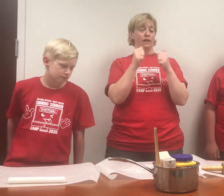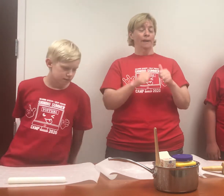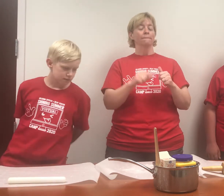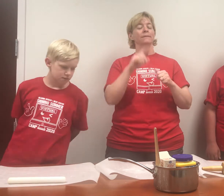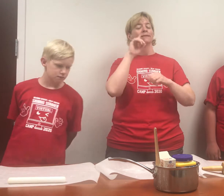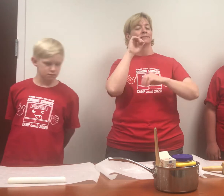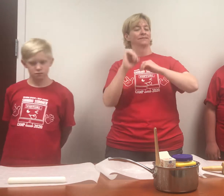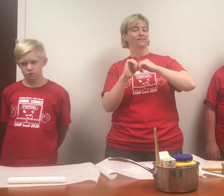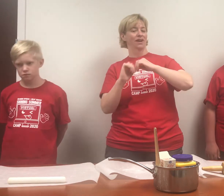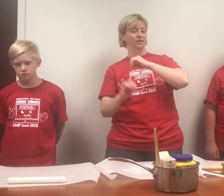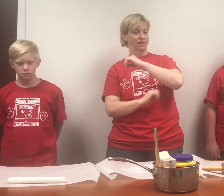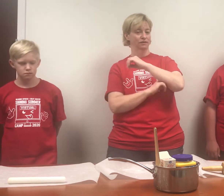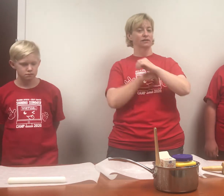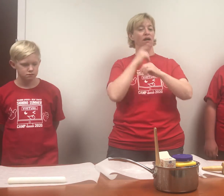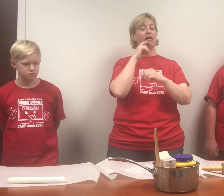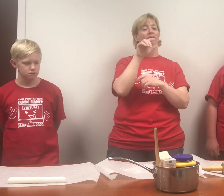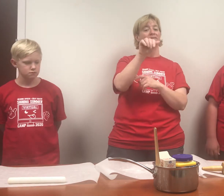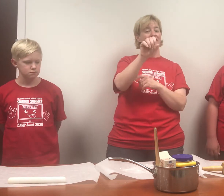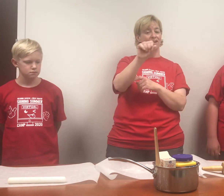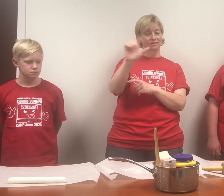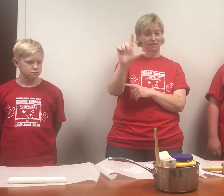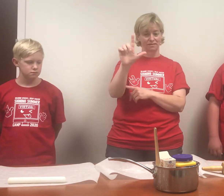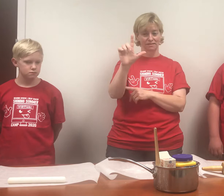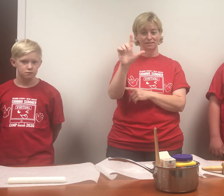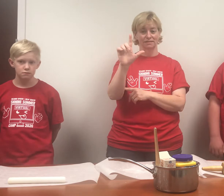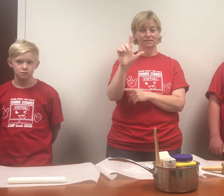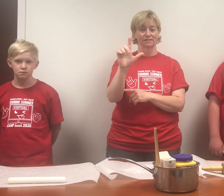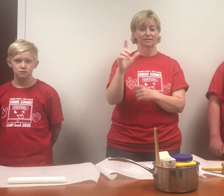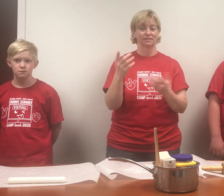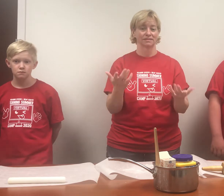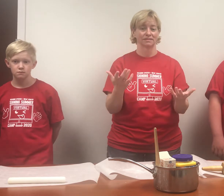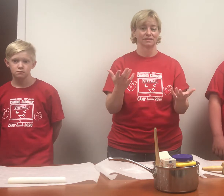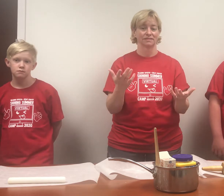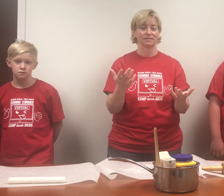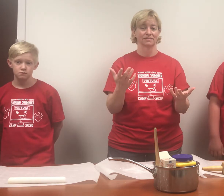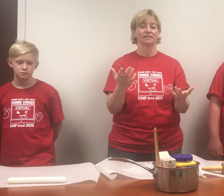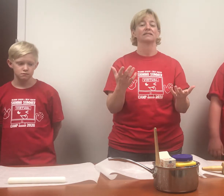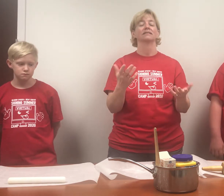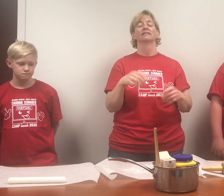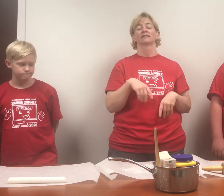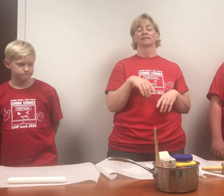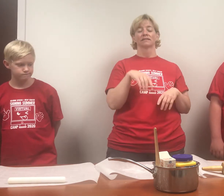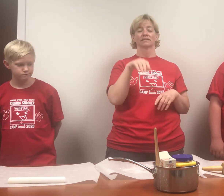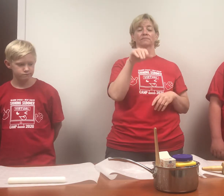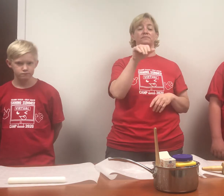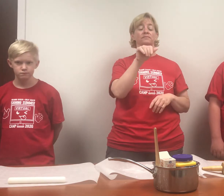why we're going to use a hand shape is because it's the foundation of ASL.